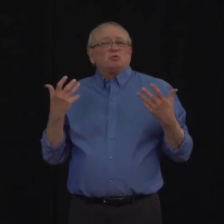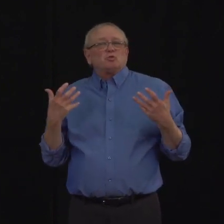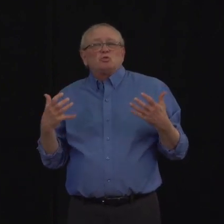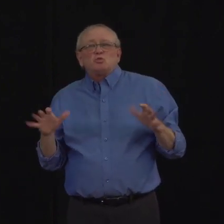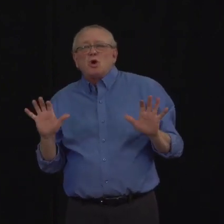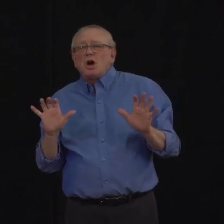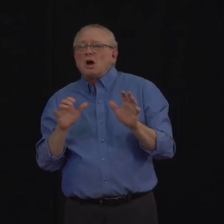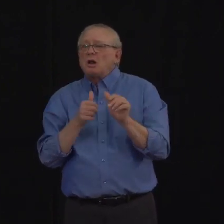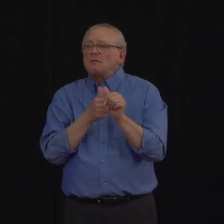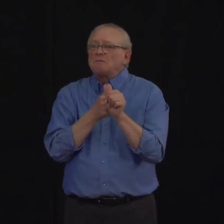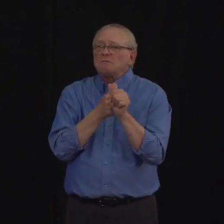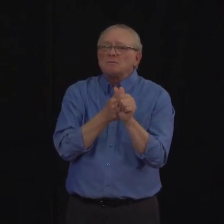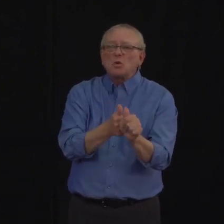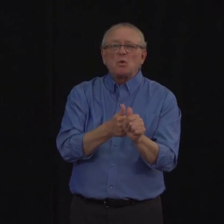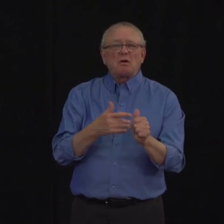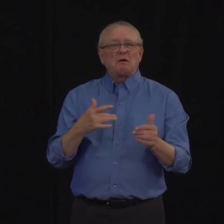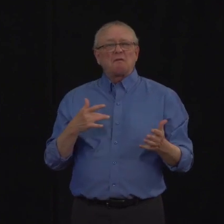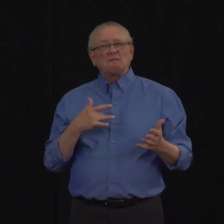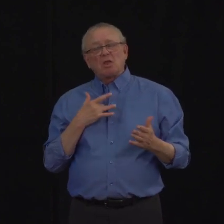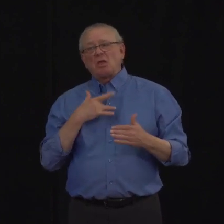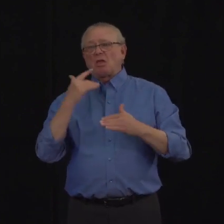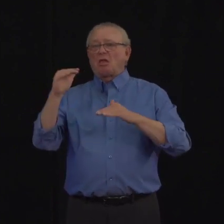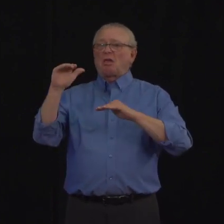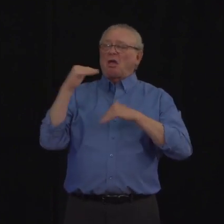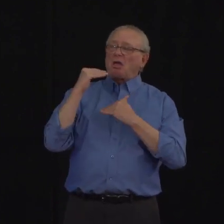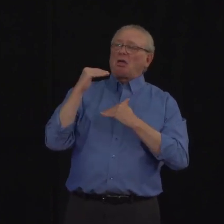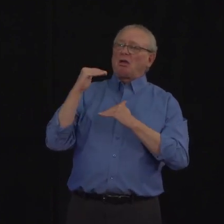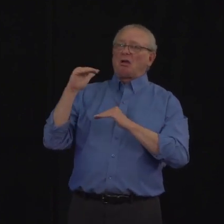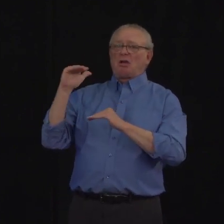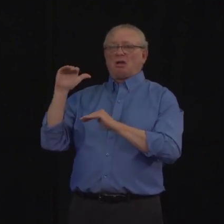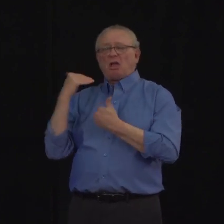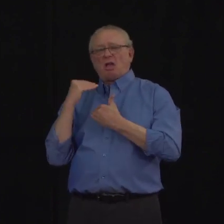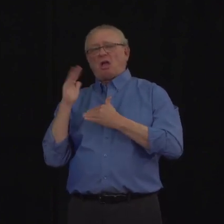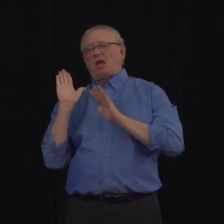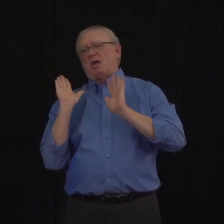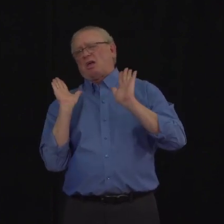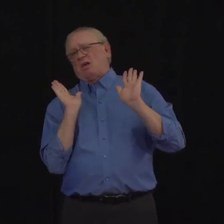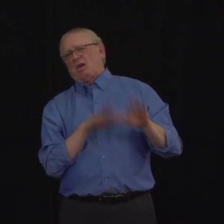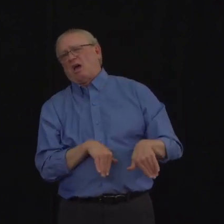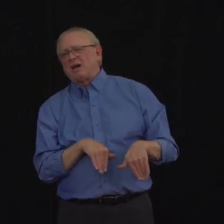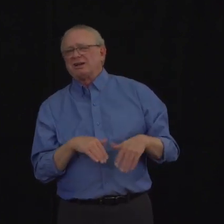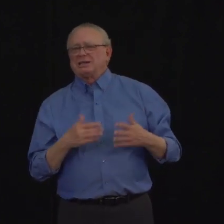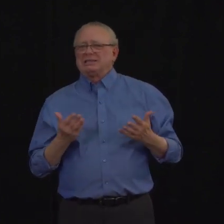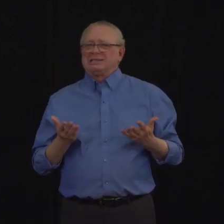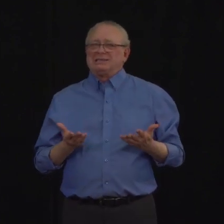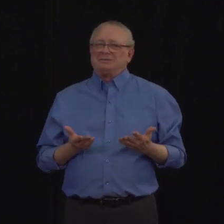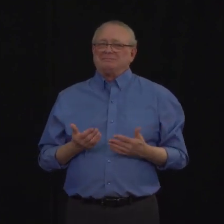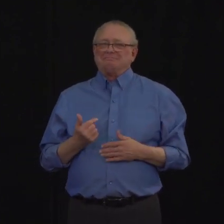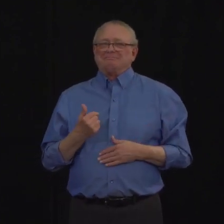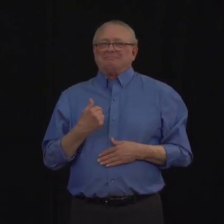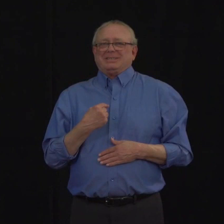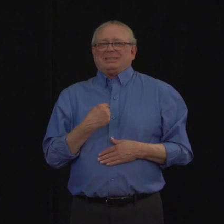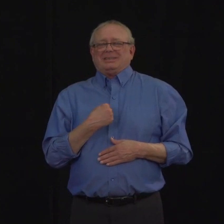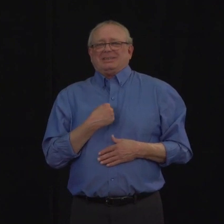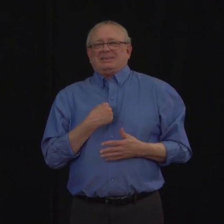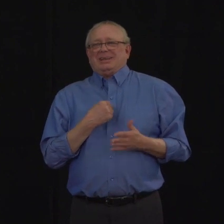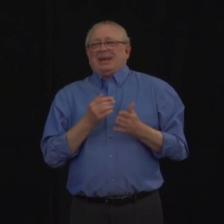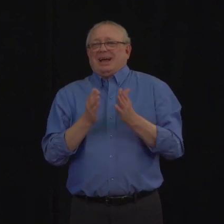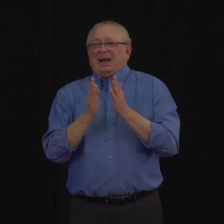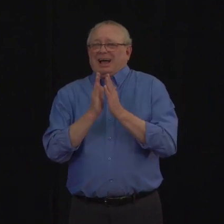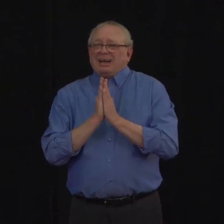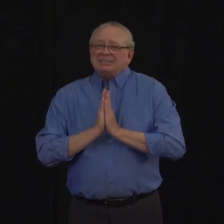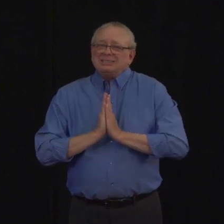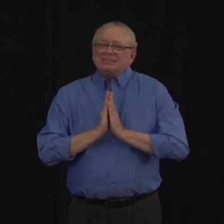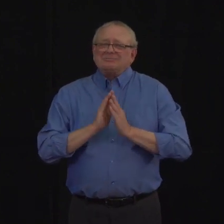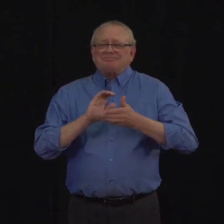wishing to go against the public health orders, I would say again, we have to stay in this together, and that the reason we